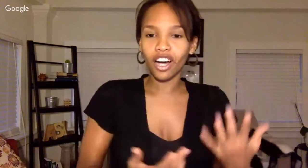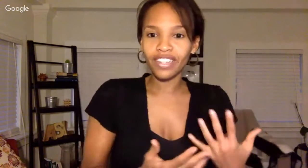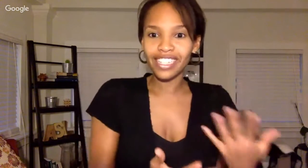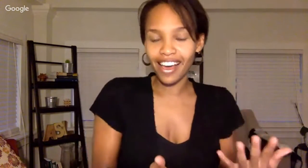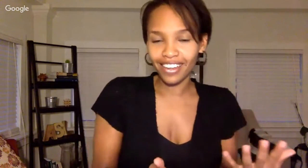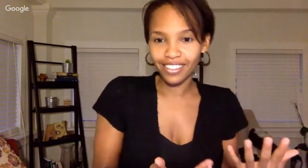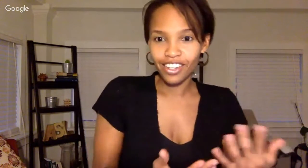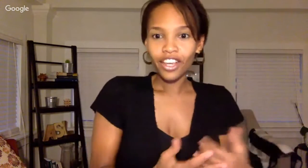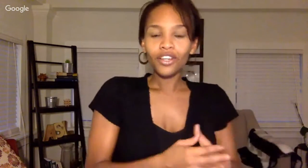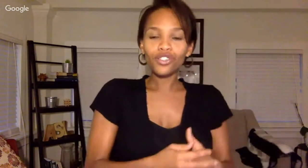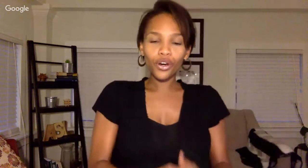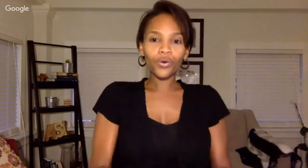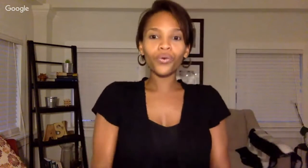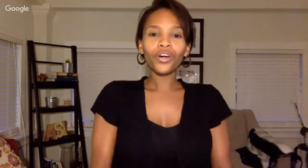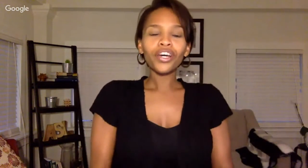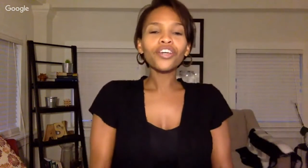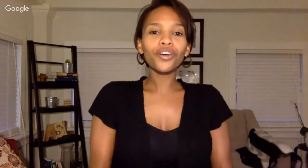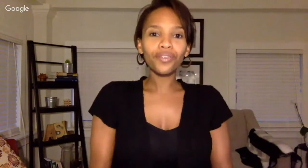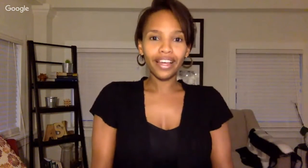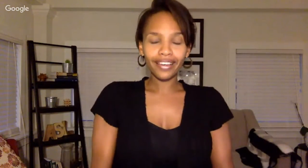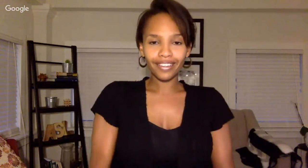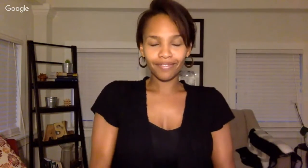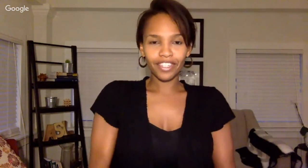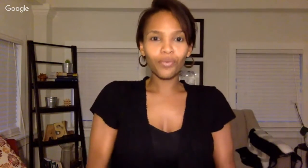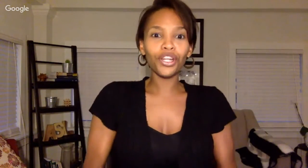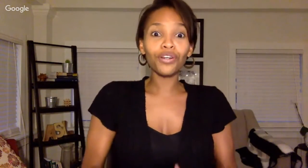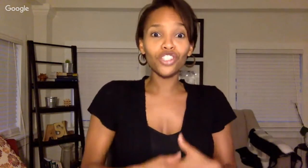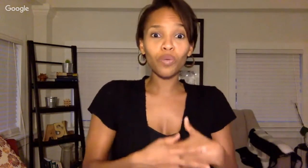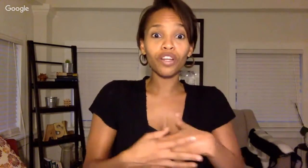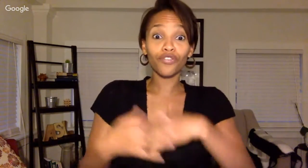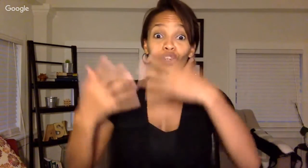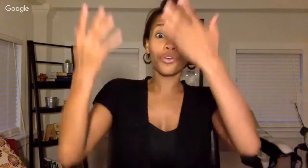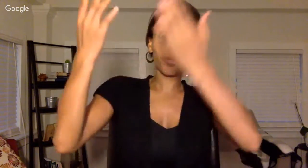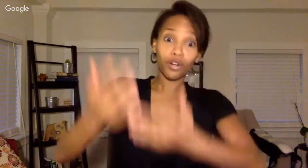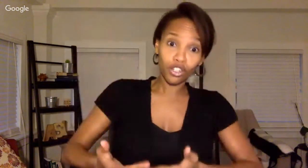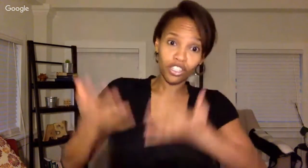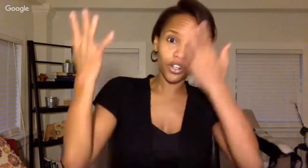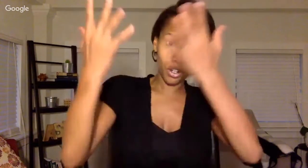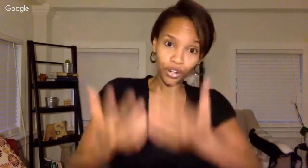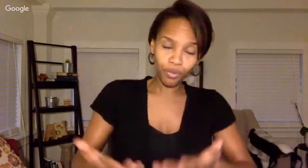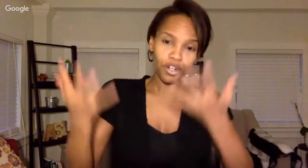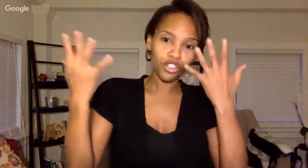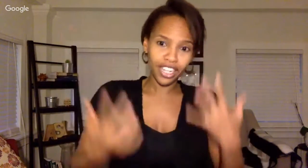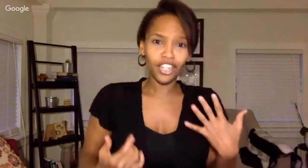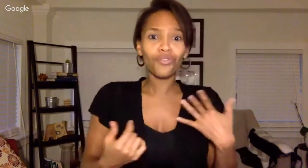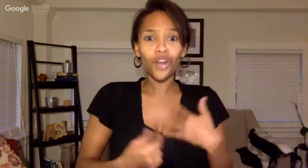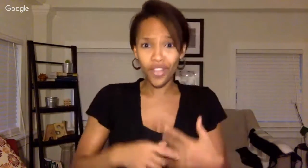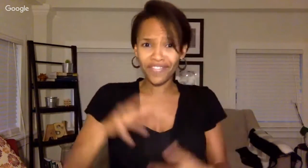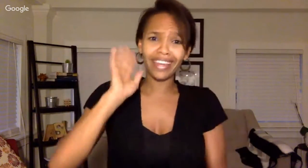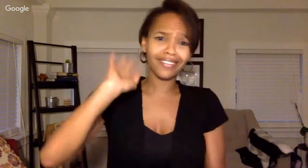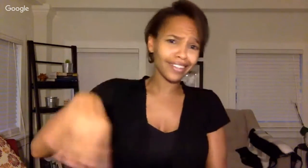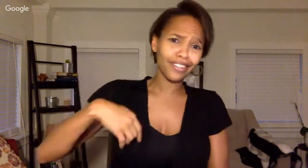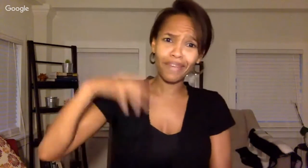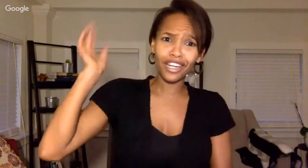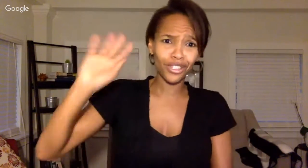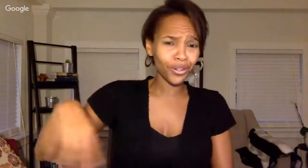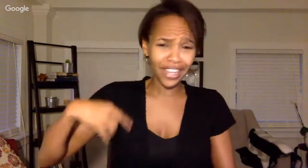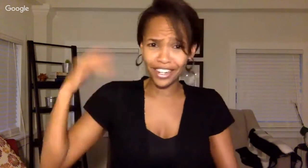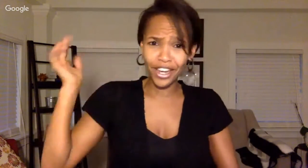the test. So, you know, like, when you're interpreting for a real person, and you know that you make sure they know what